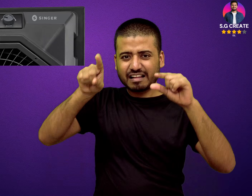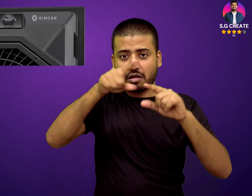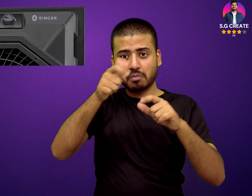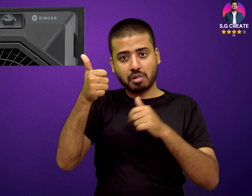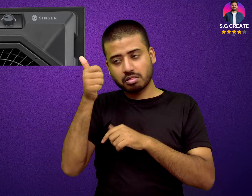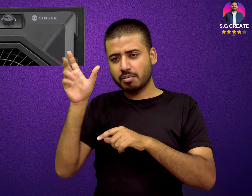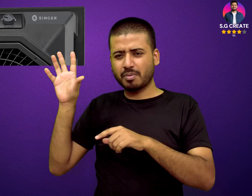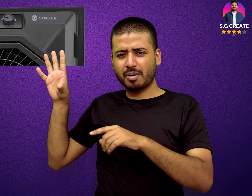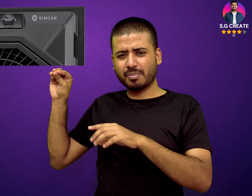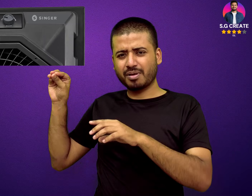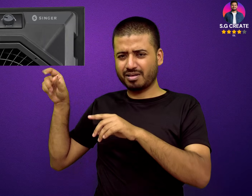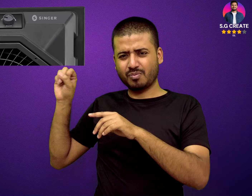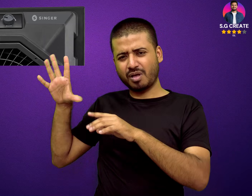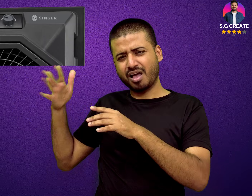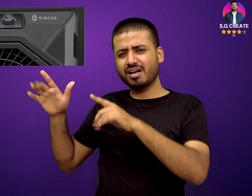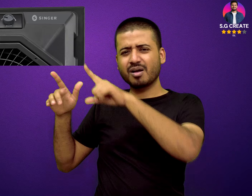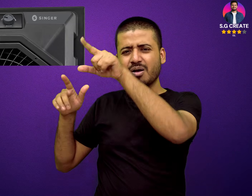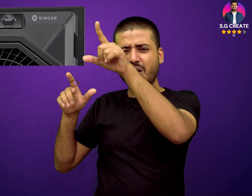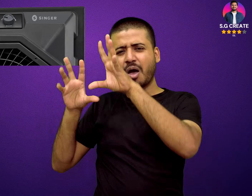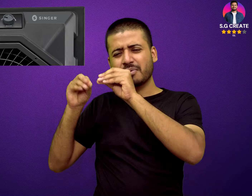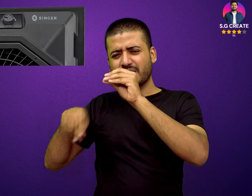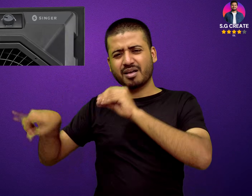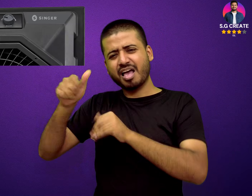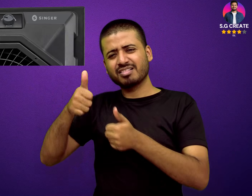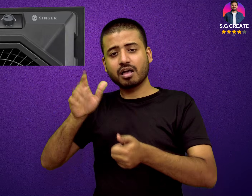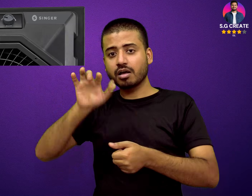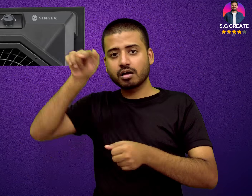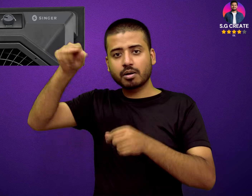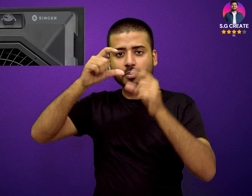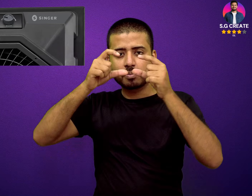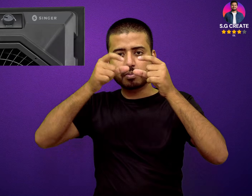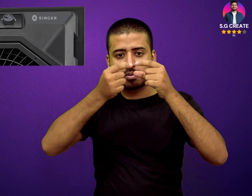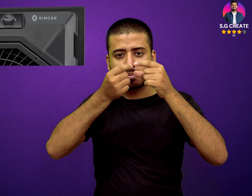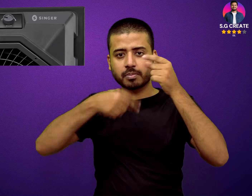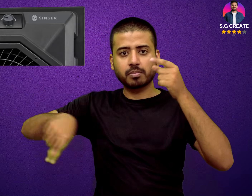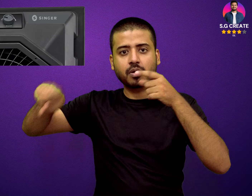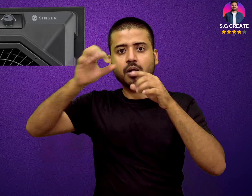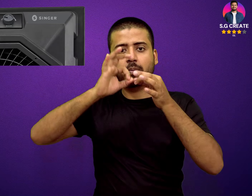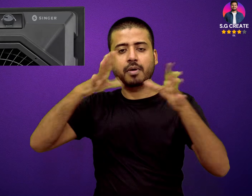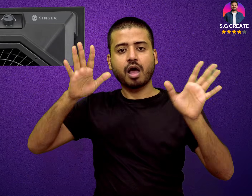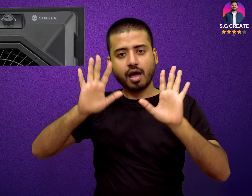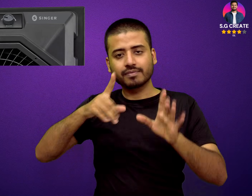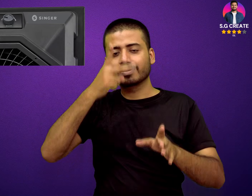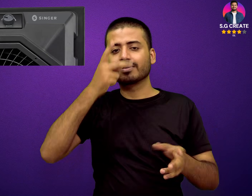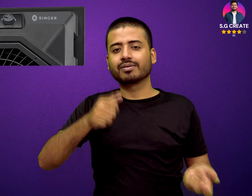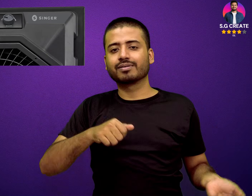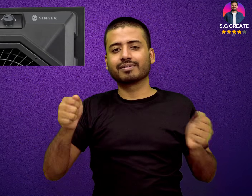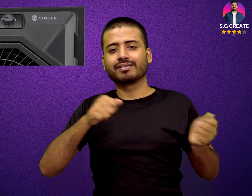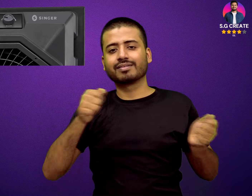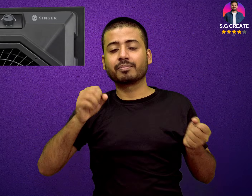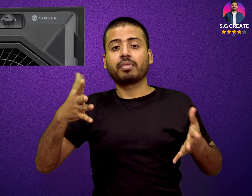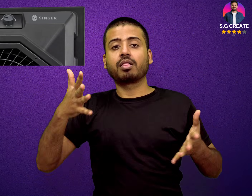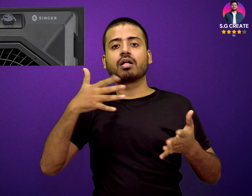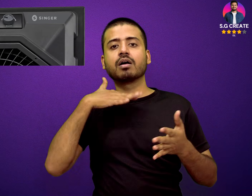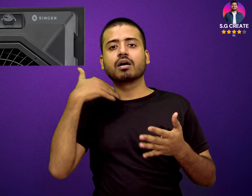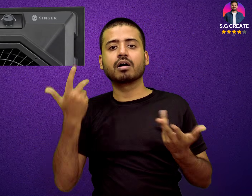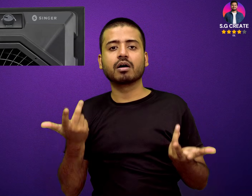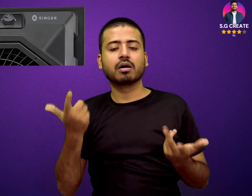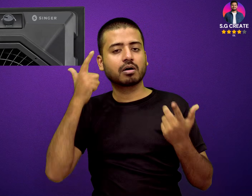Water spilling onto exposed internal wires creates an immediate electrical pathway to the entire unit. Submersible pump wear.